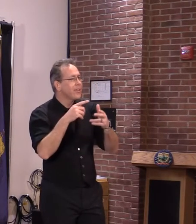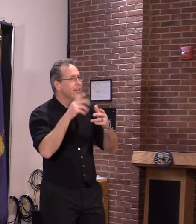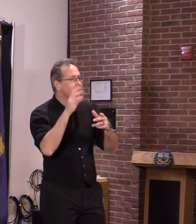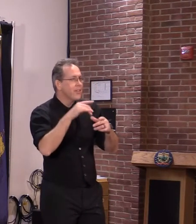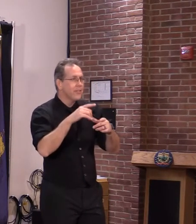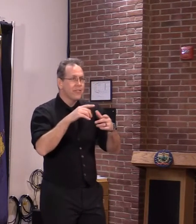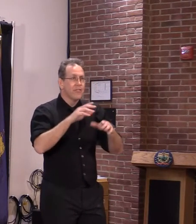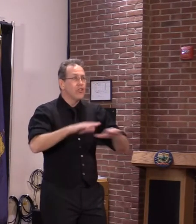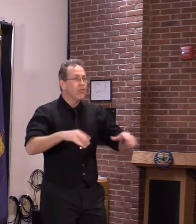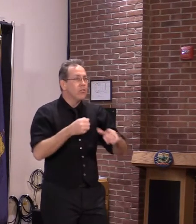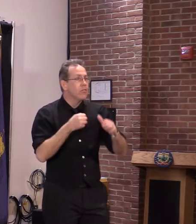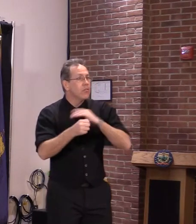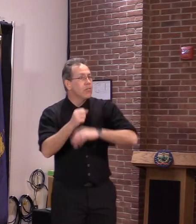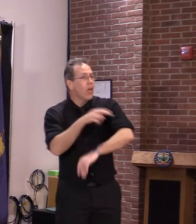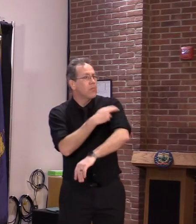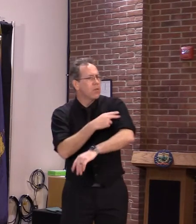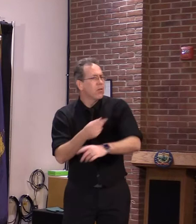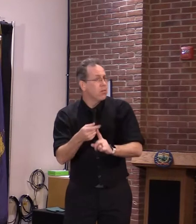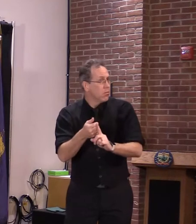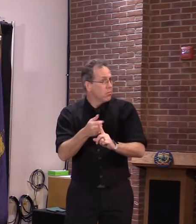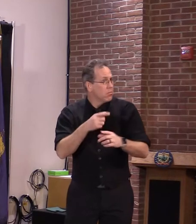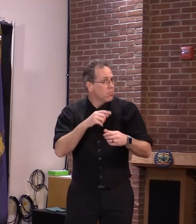schools be returning to